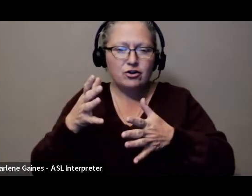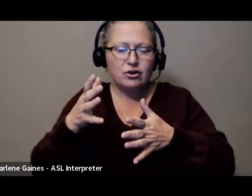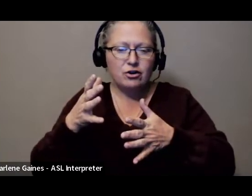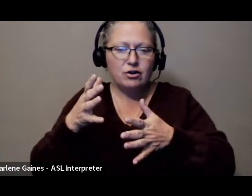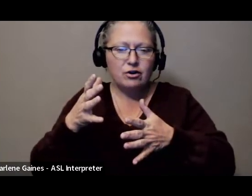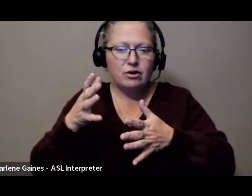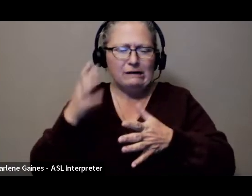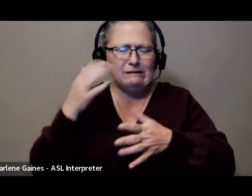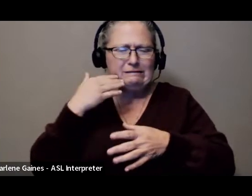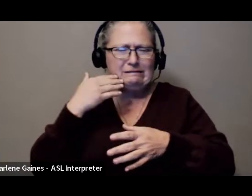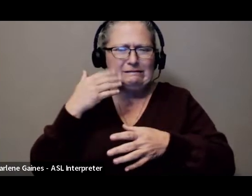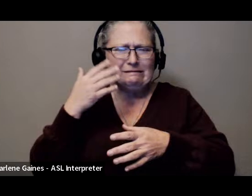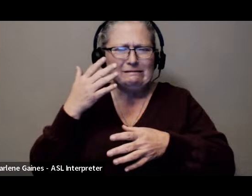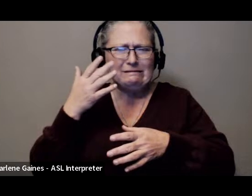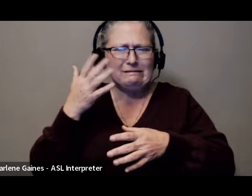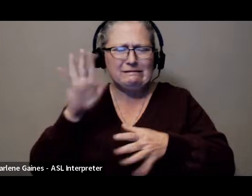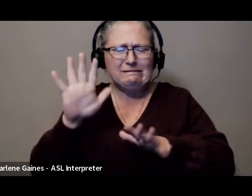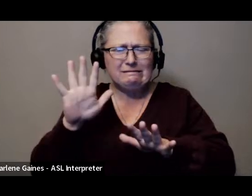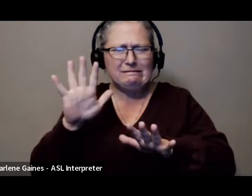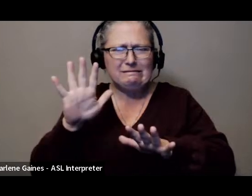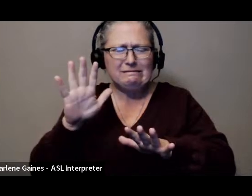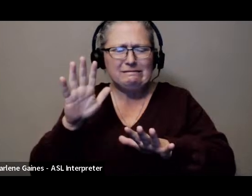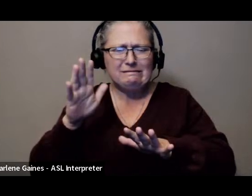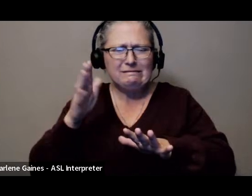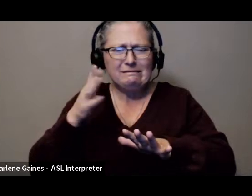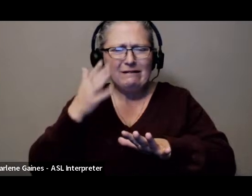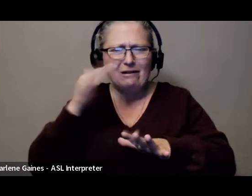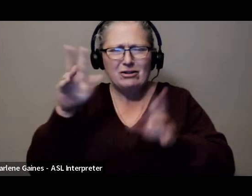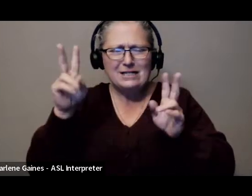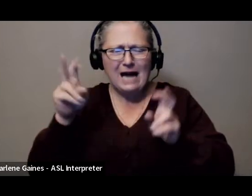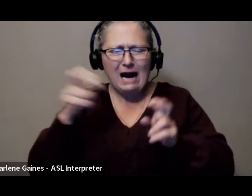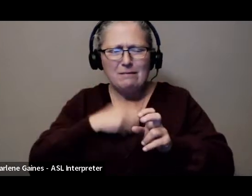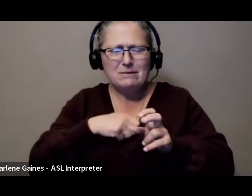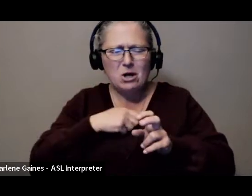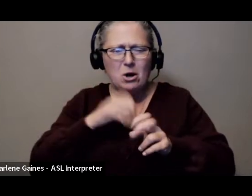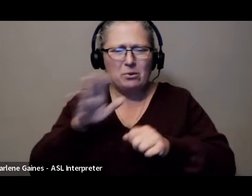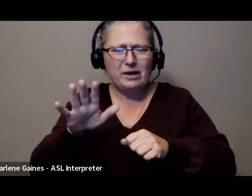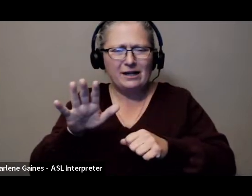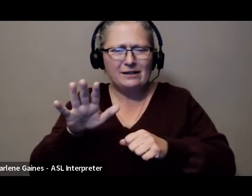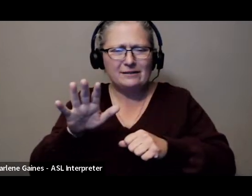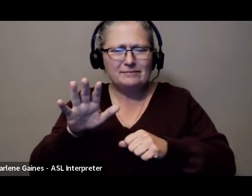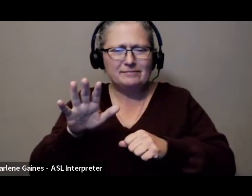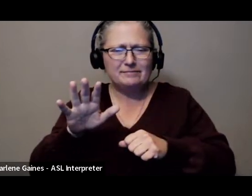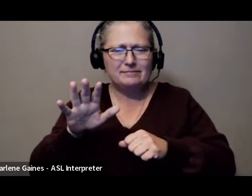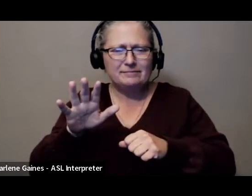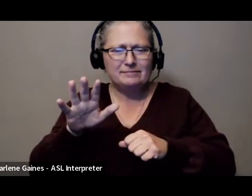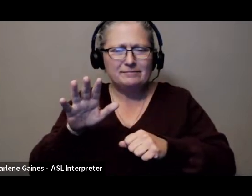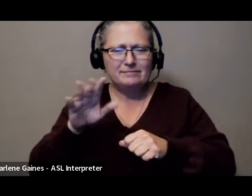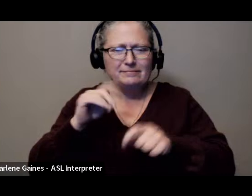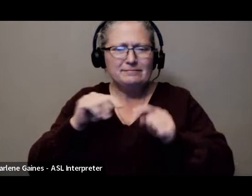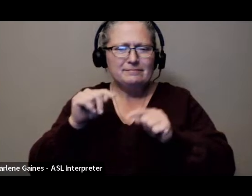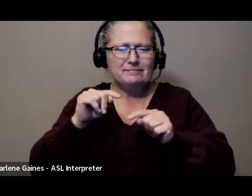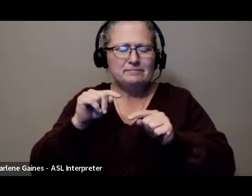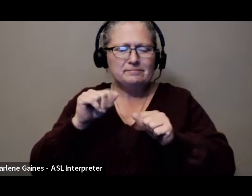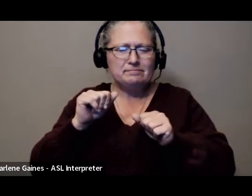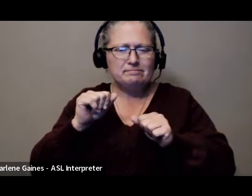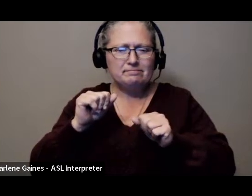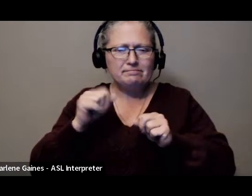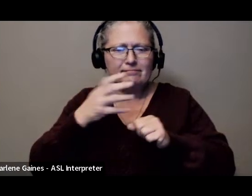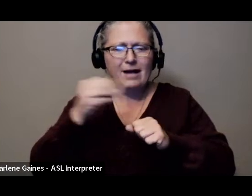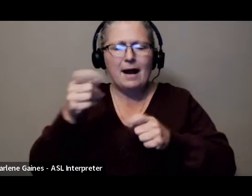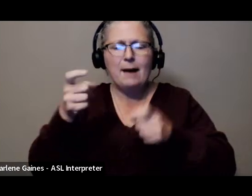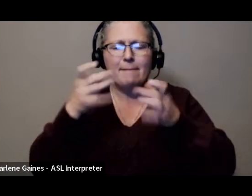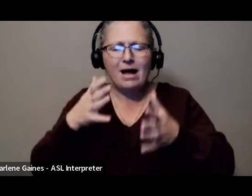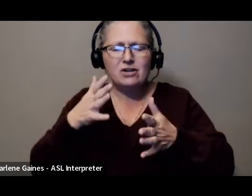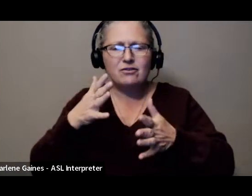oh my gosh, supportive. I had your title here, sorry. Go back. And manager